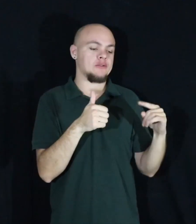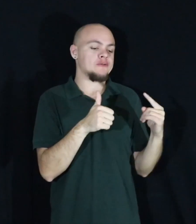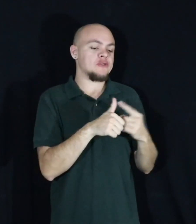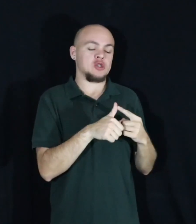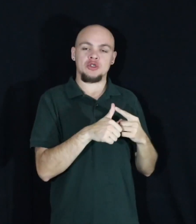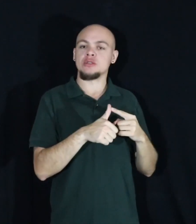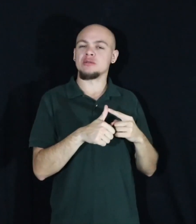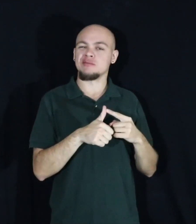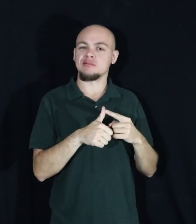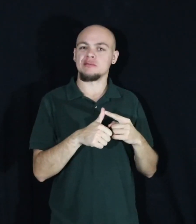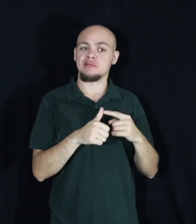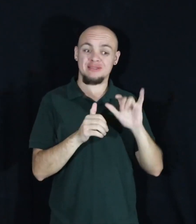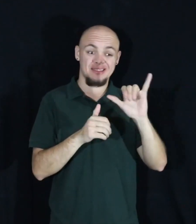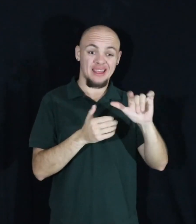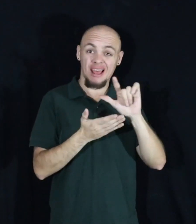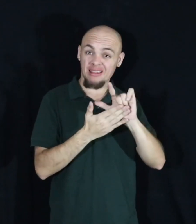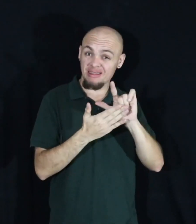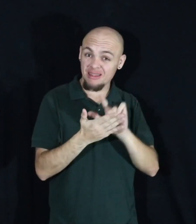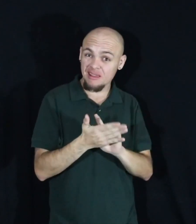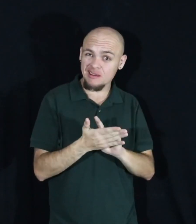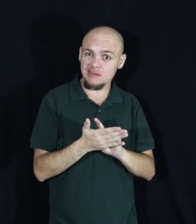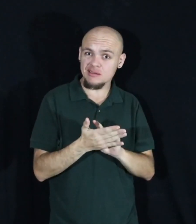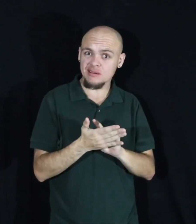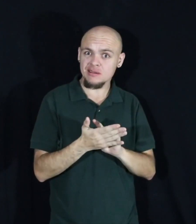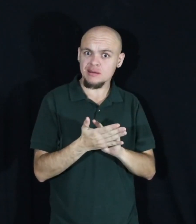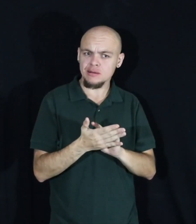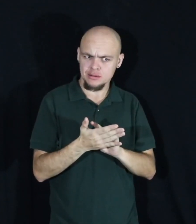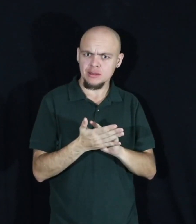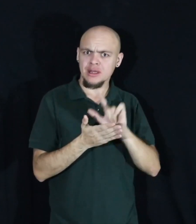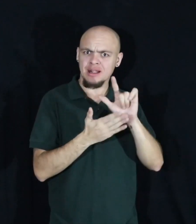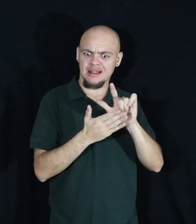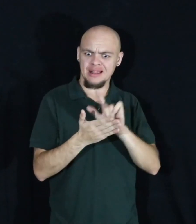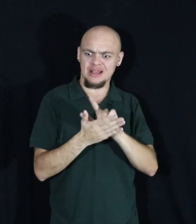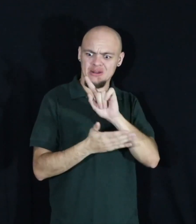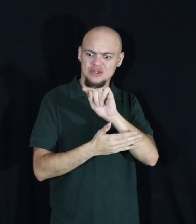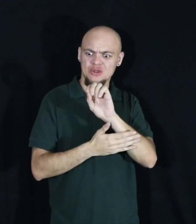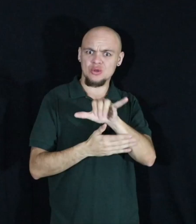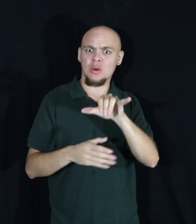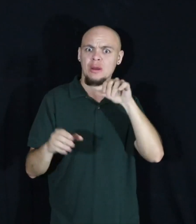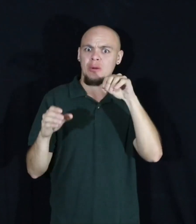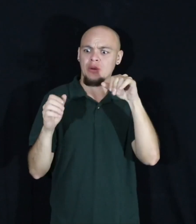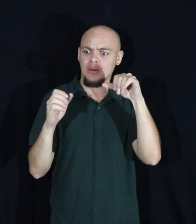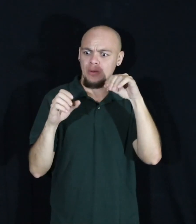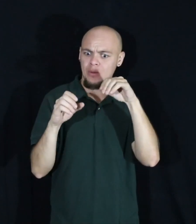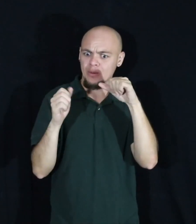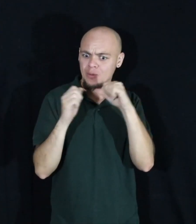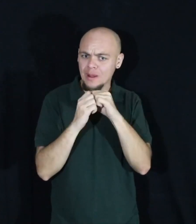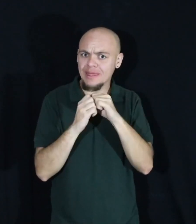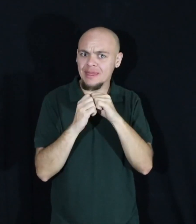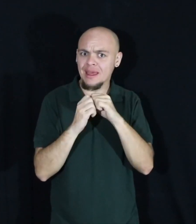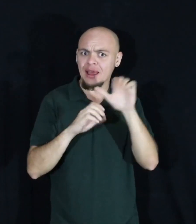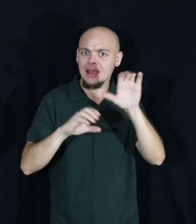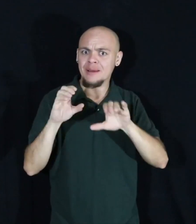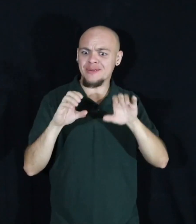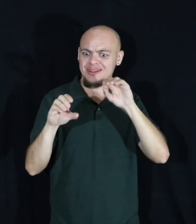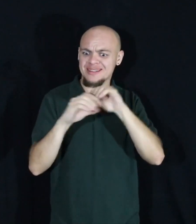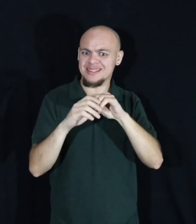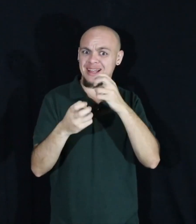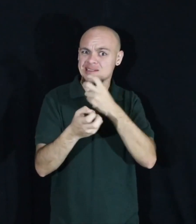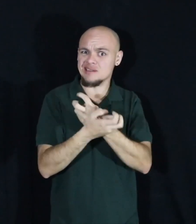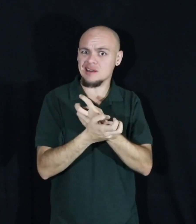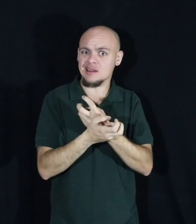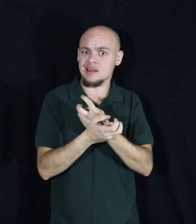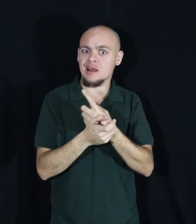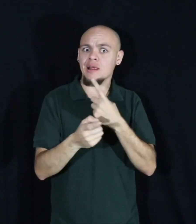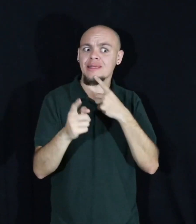was, is it legal? Is it legal to make a toy with a toxic chemical inside? Well, the answer to that question